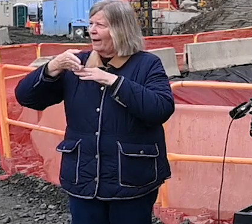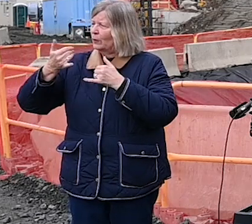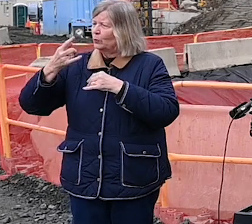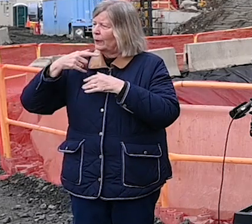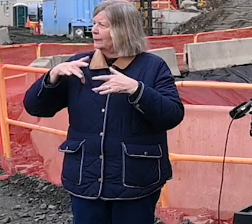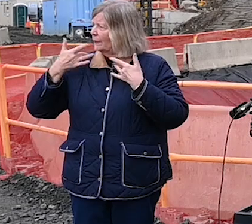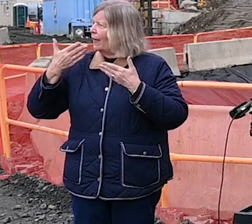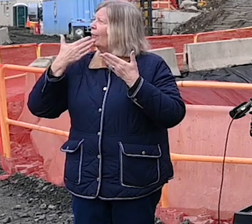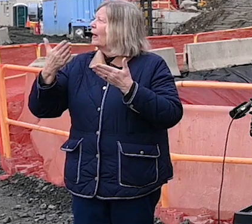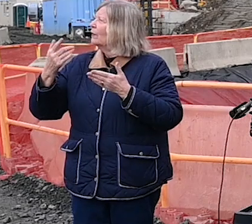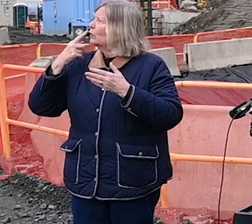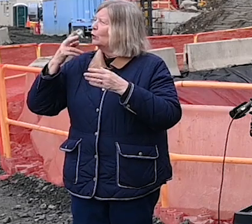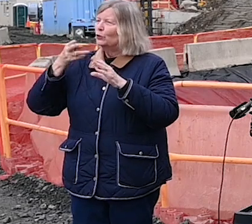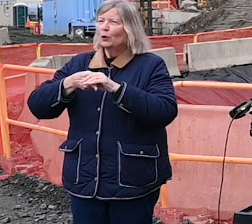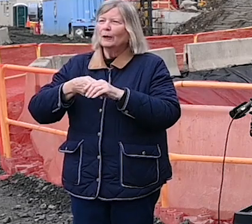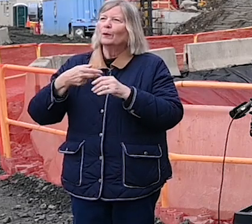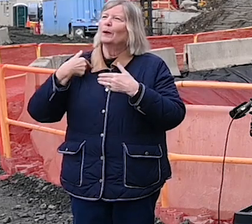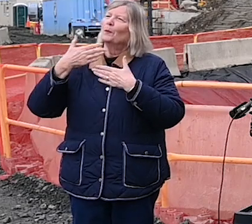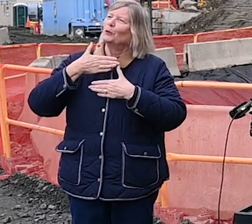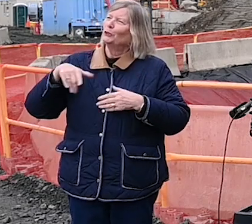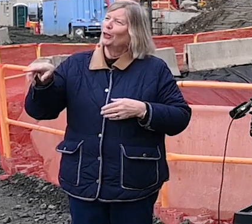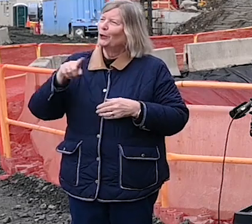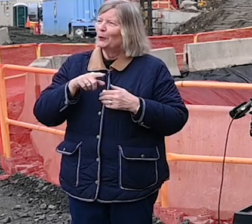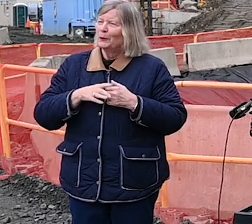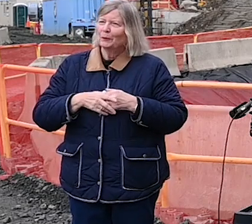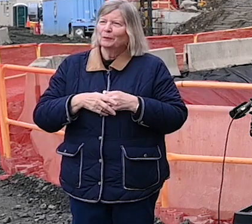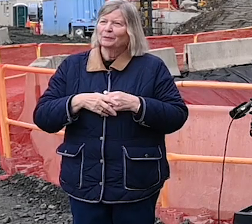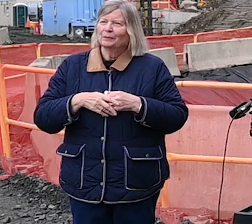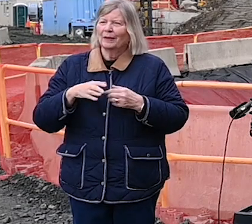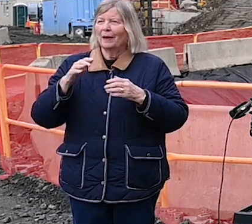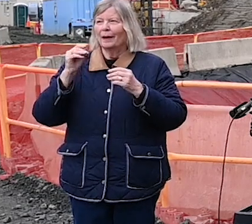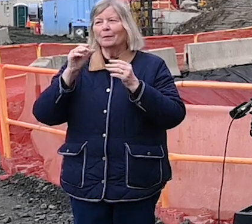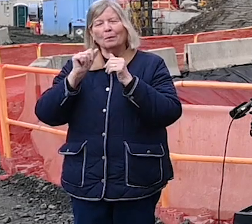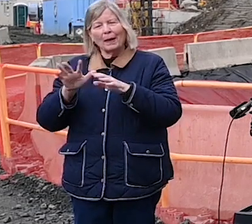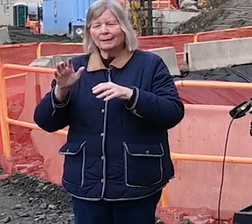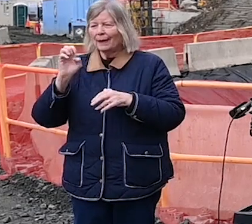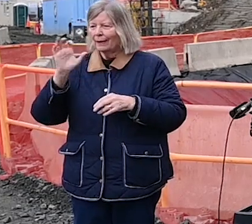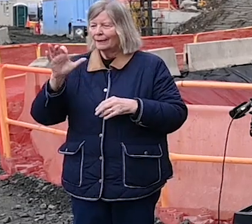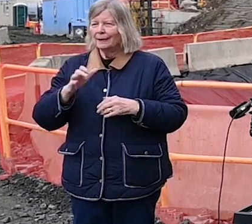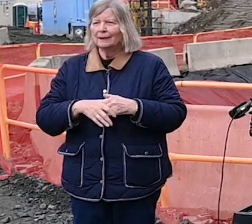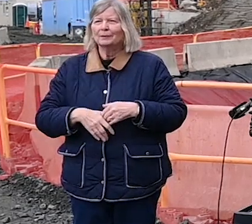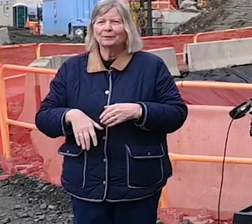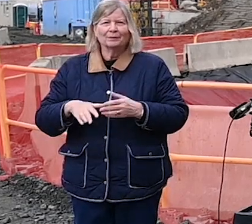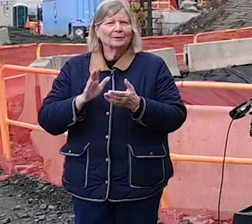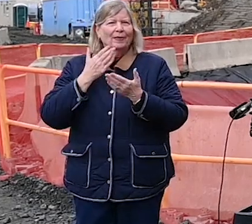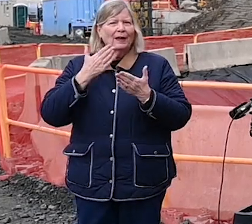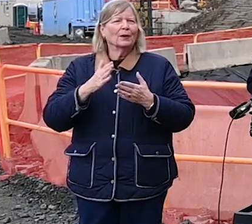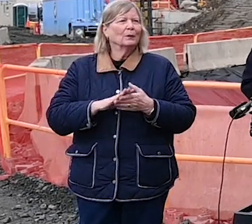again for joining us. We appreciate you, and bless Ellicott City. Thank you.